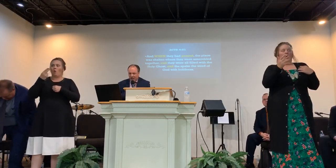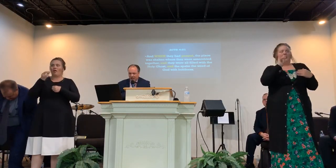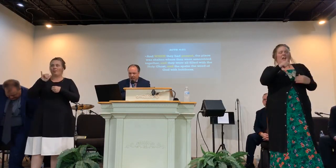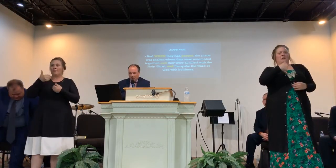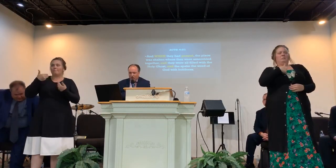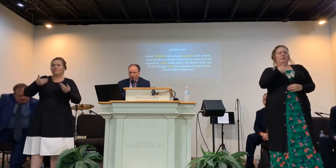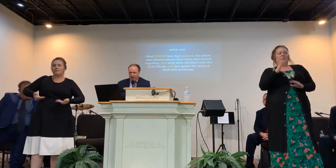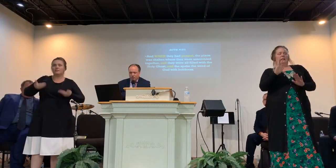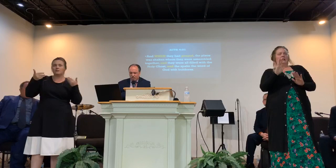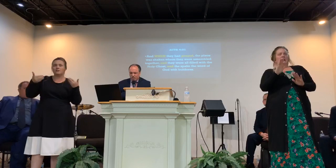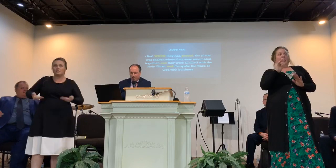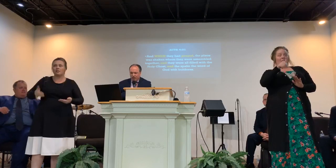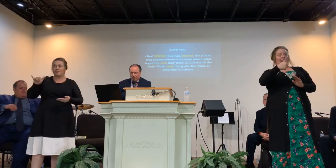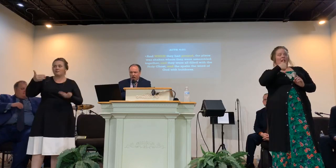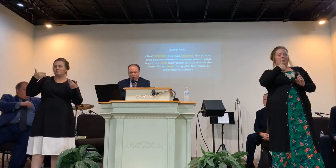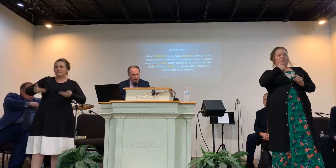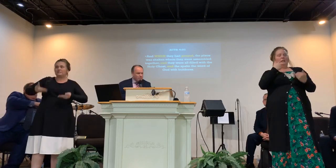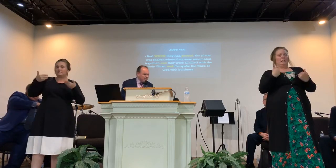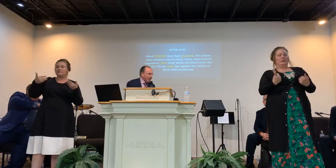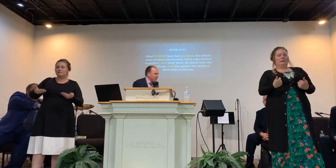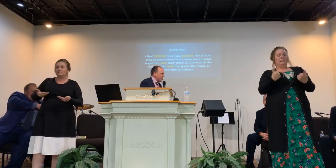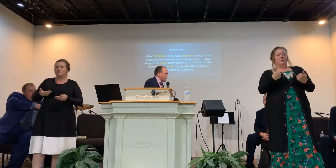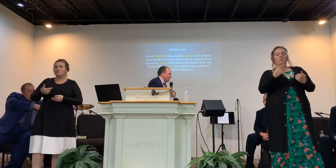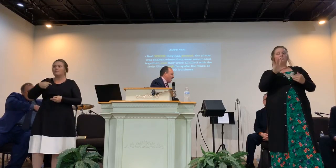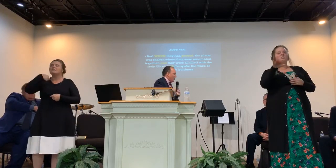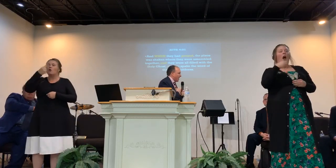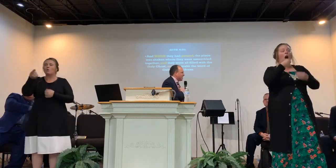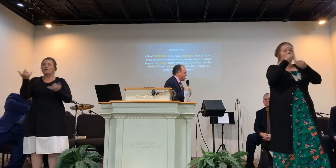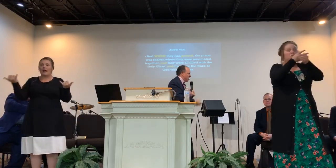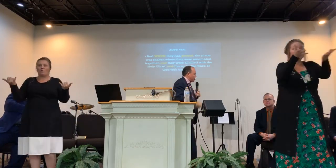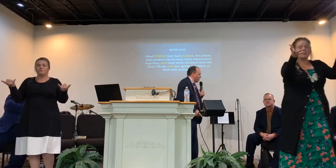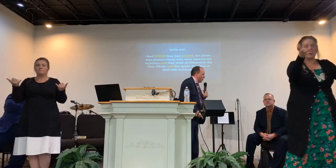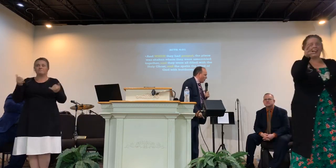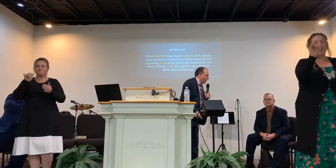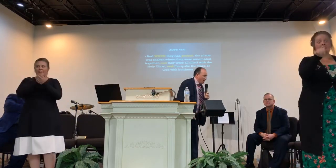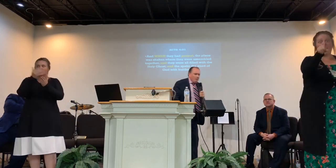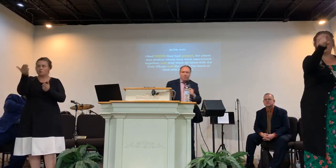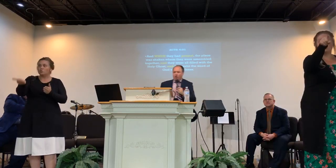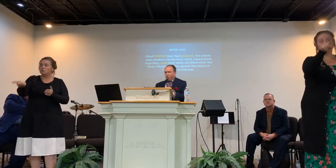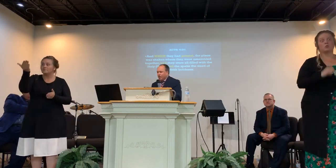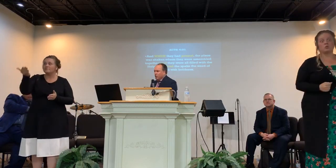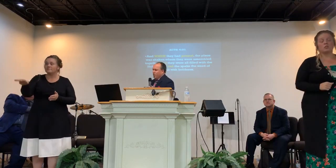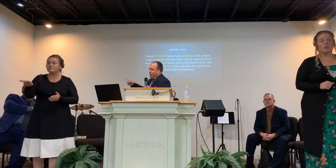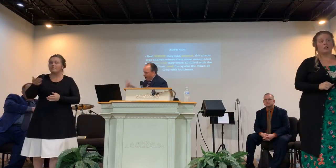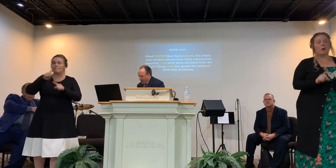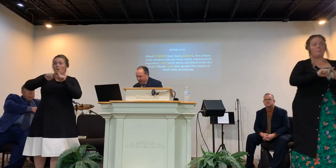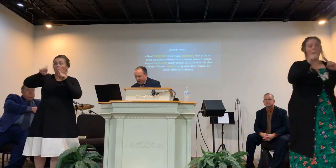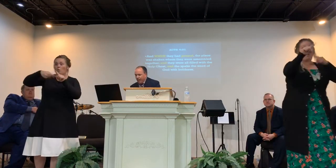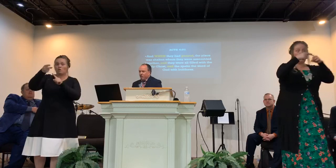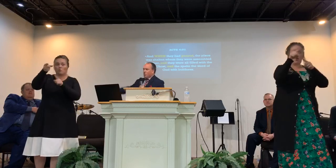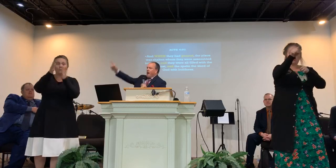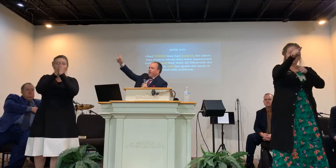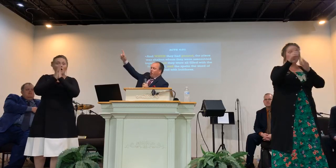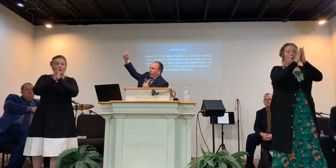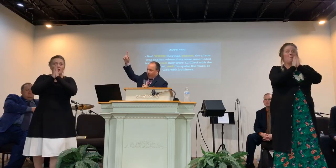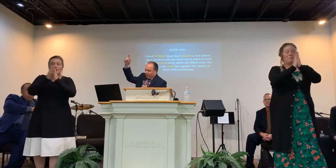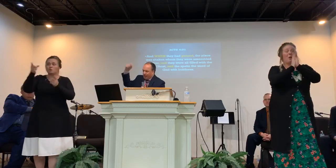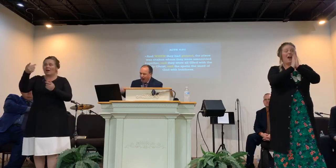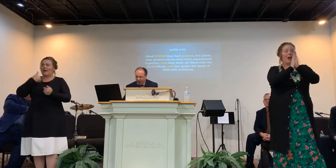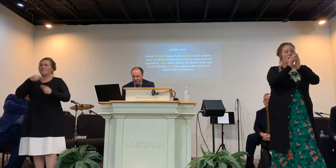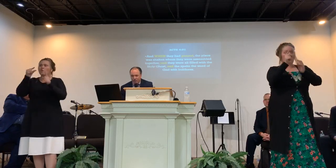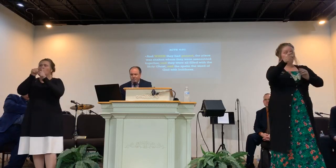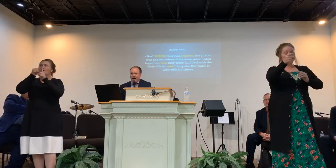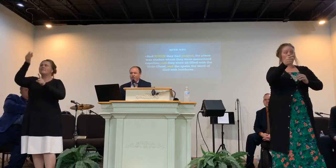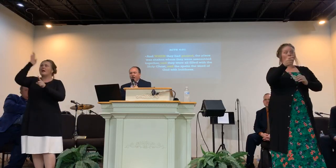me. Oh, that's just me." Well, let me tell you something. That is just you. But when you pray, you have the word